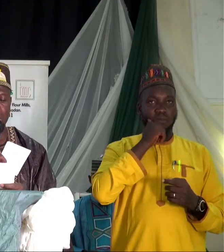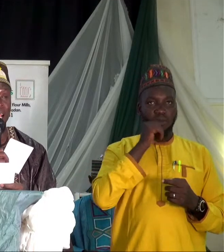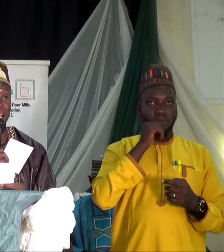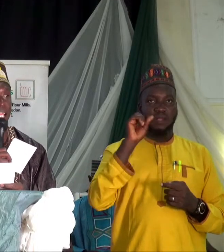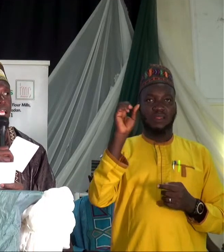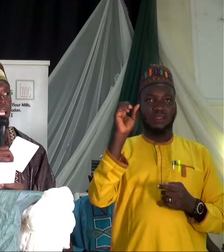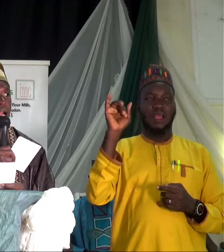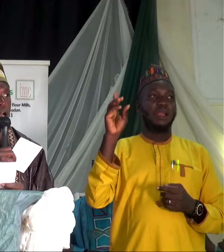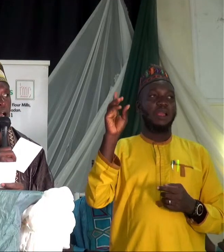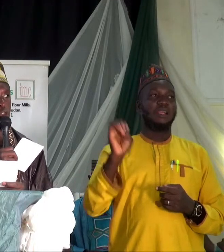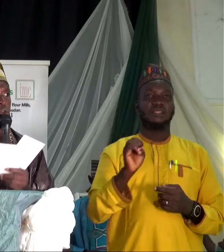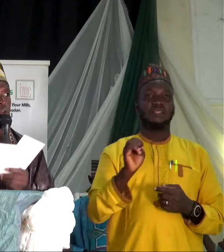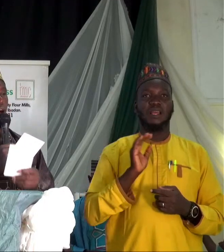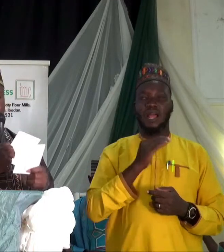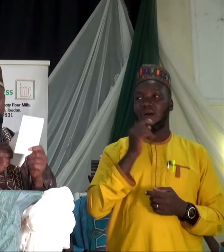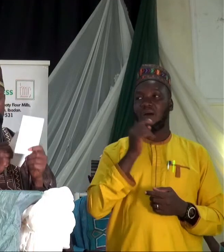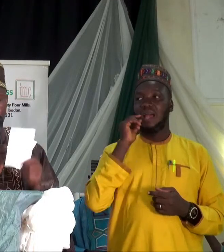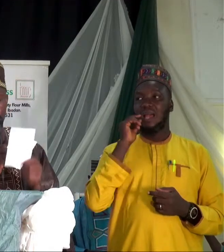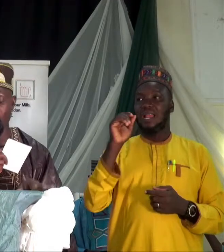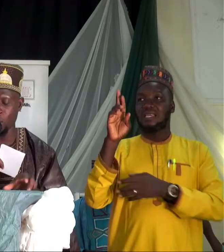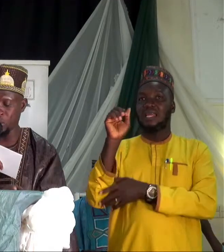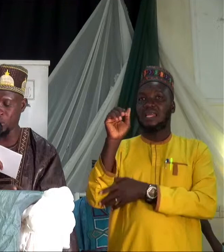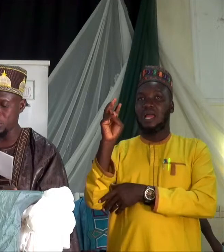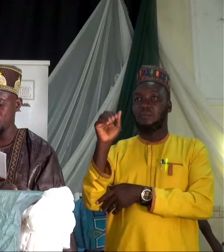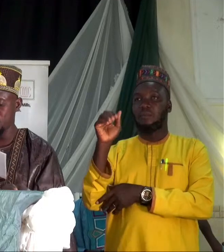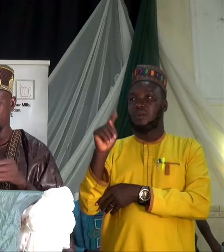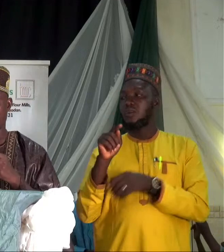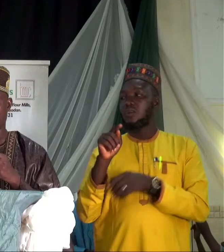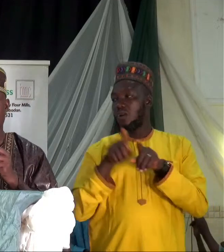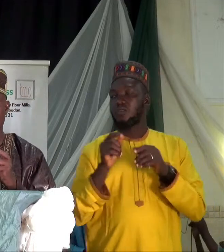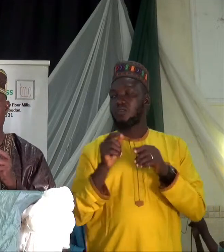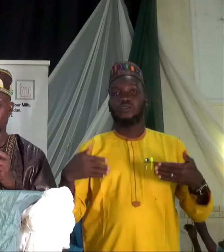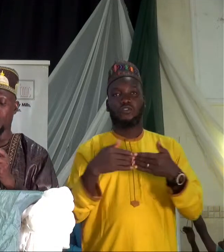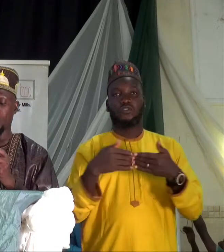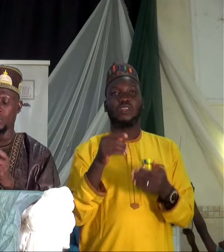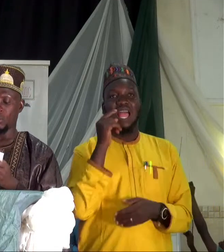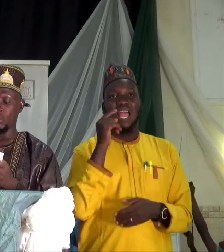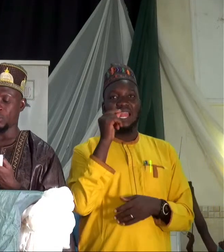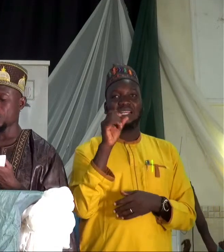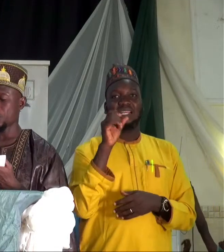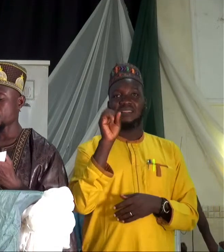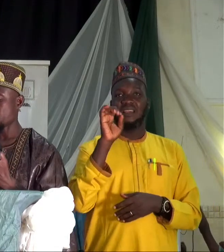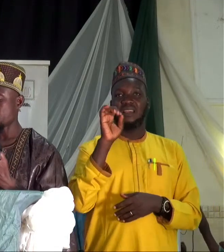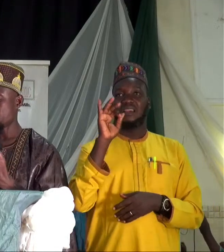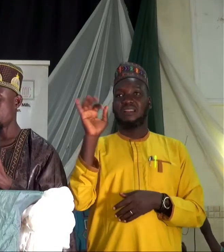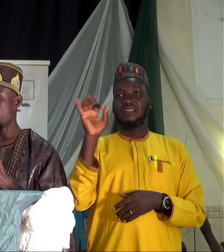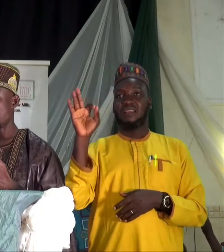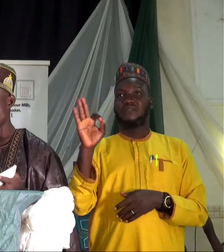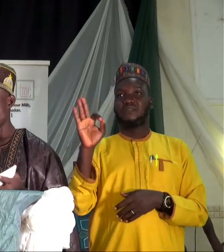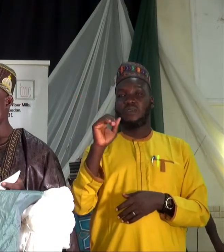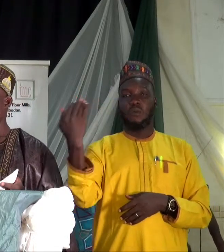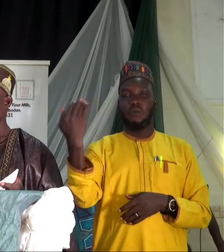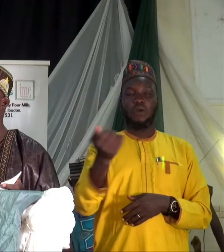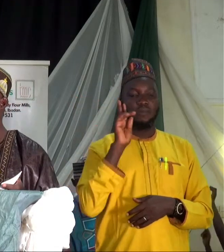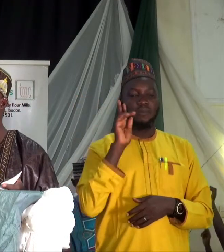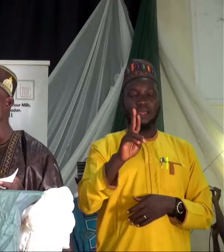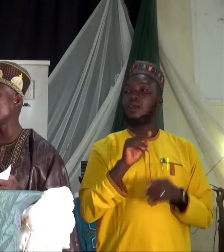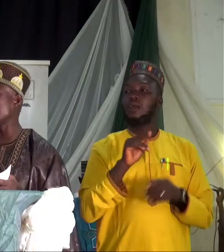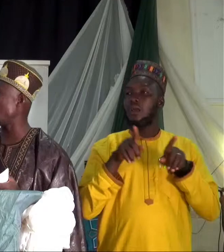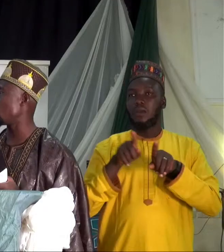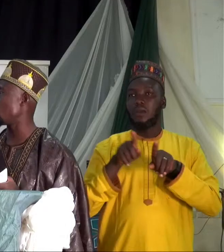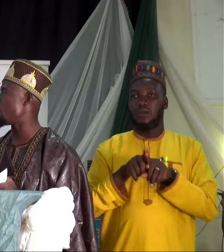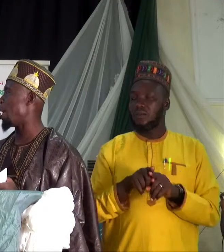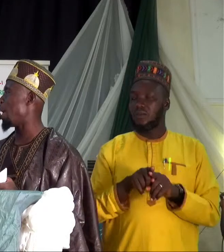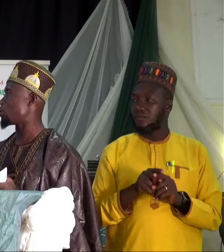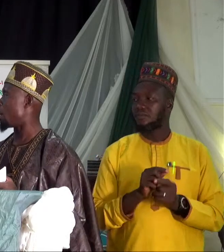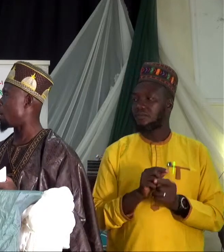Abdullahi Ramatu. I also introduce Alhaj Sharif Adeshokan. You're highly welcome, sir. And this juncture, I'm